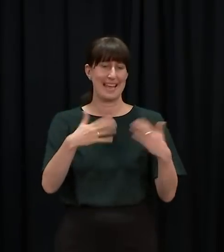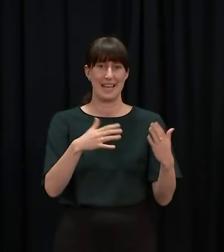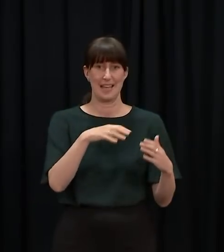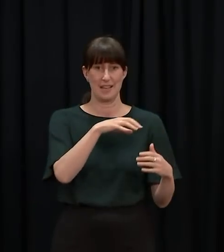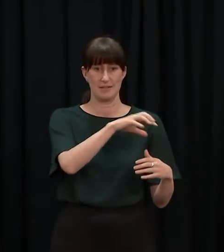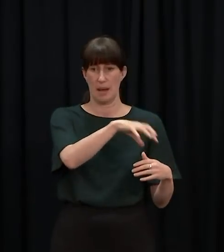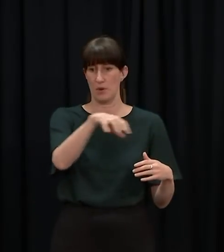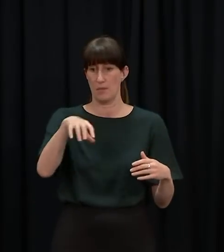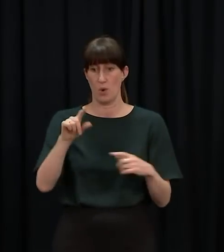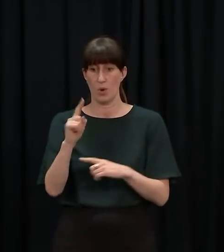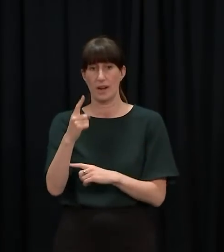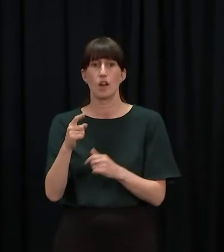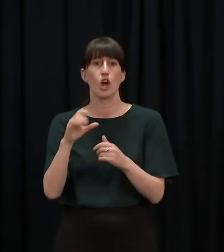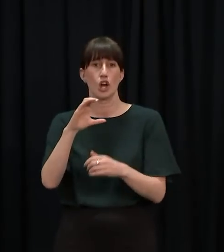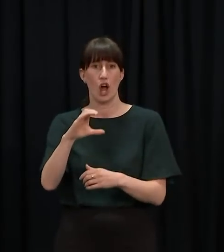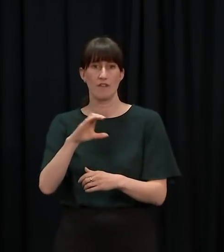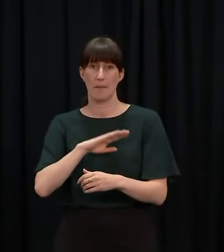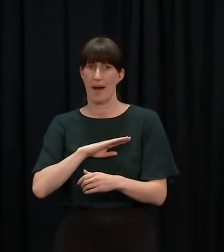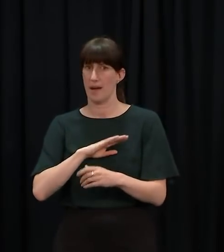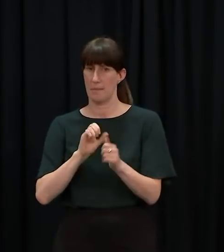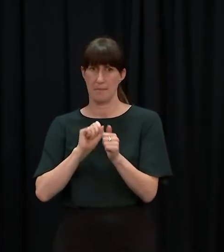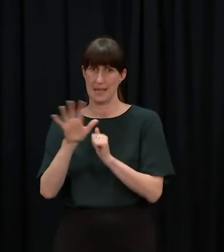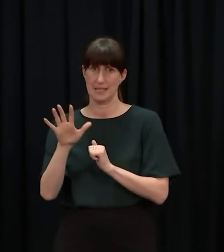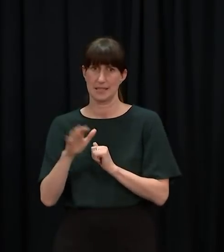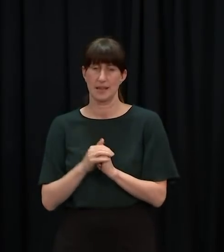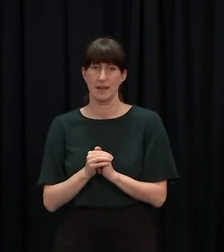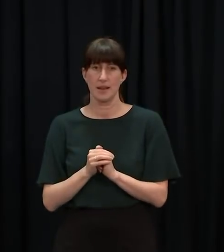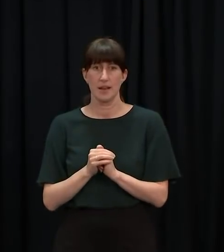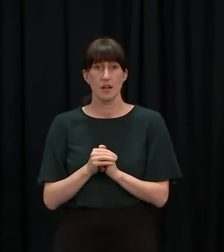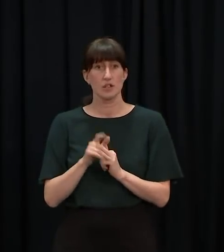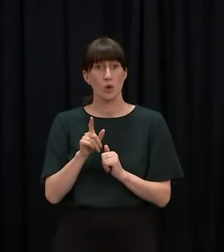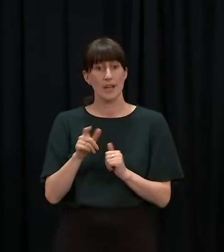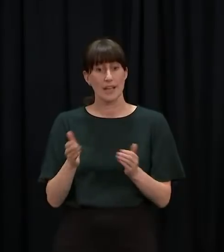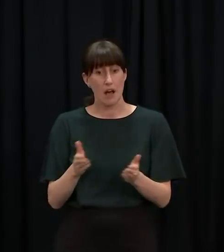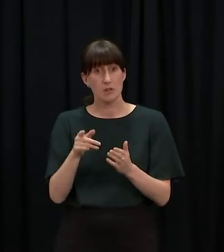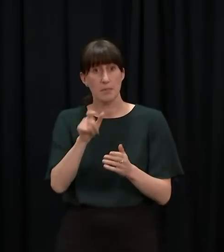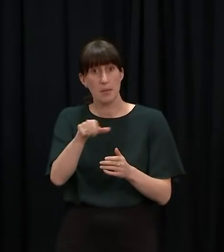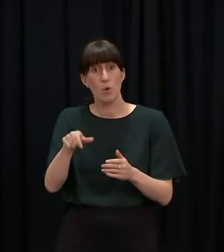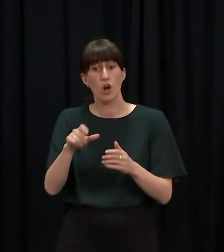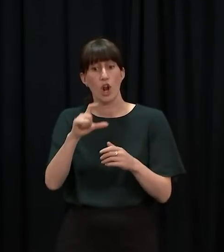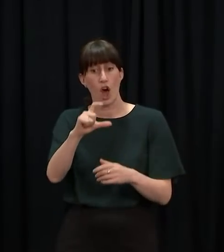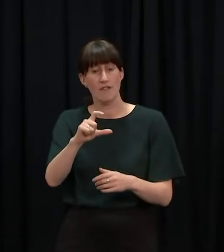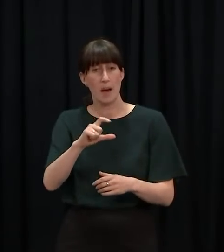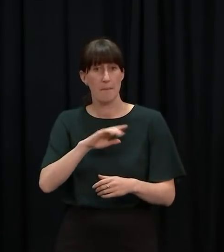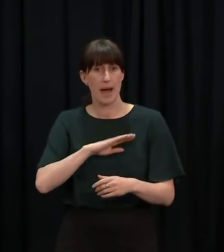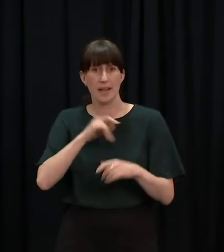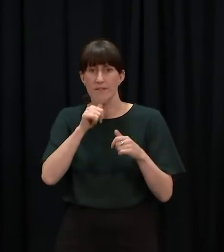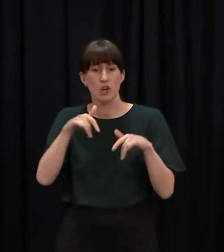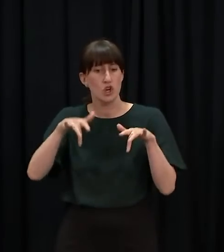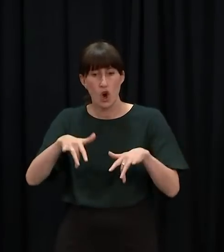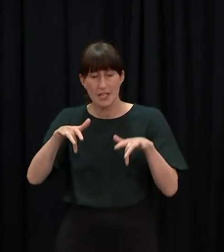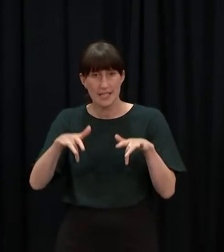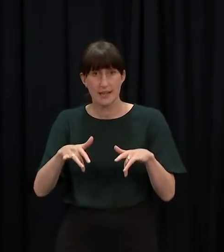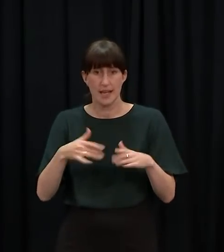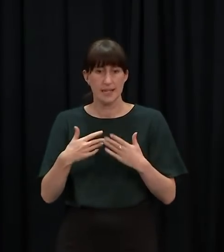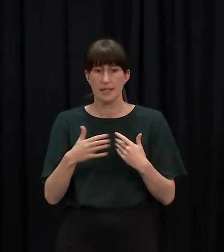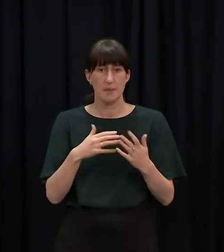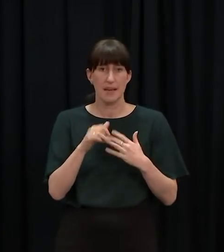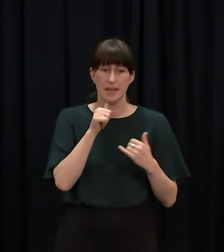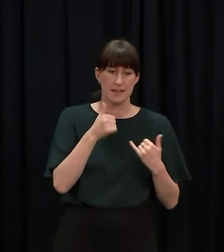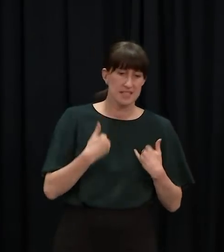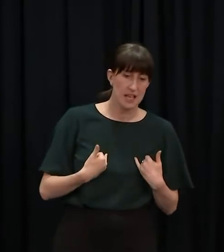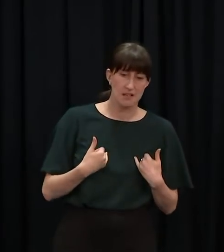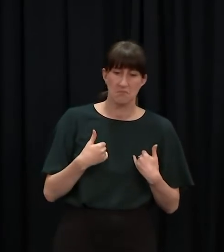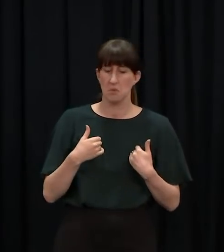across Auckland. And what I would encourage the people of Clover Park today is if you haven't had a swab in the last couple of weeks, whether you have symptoms or not,